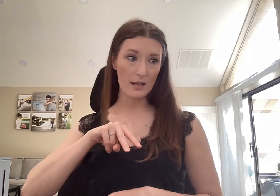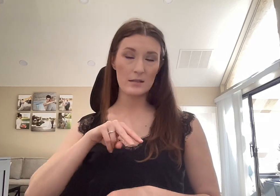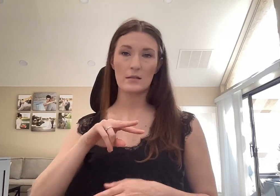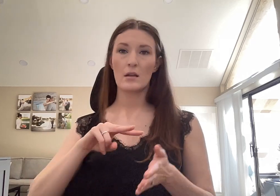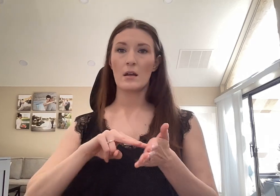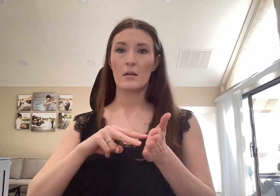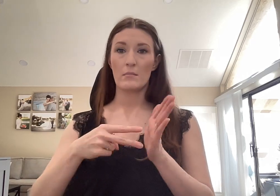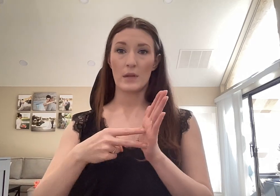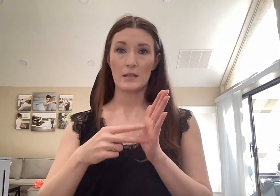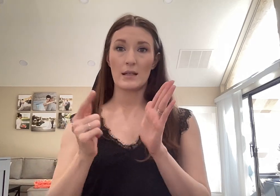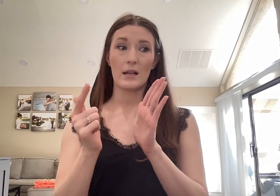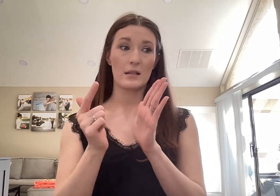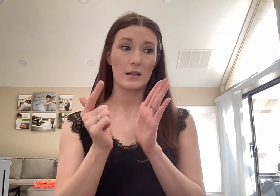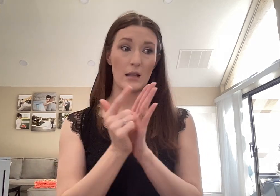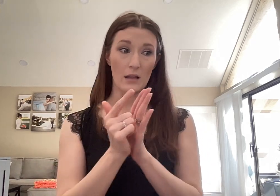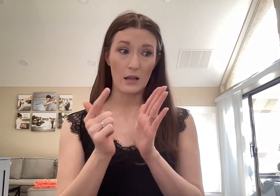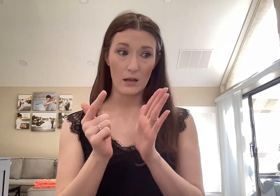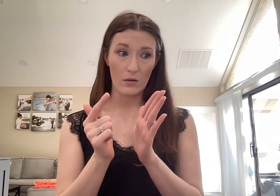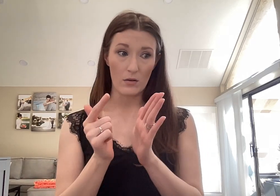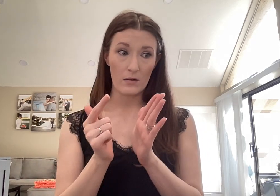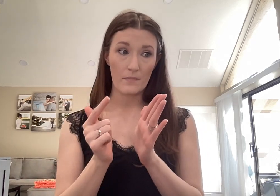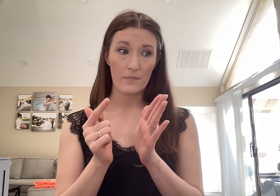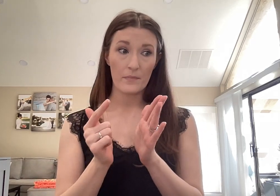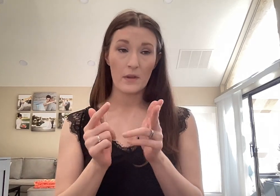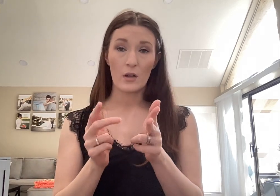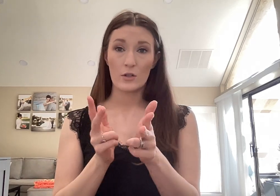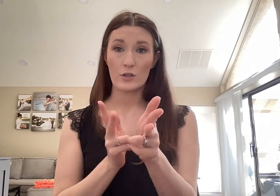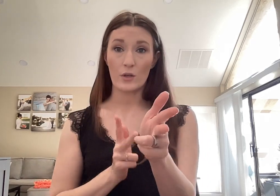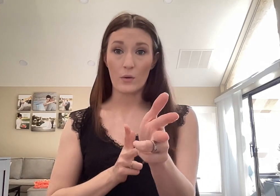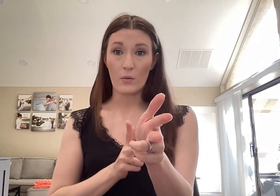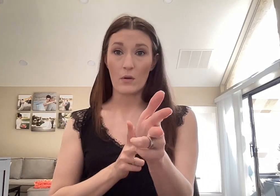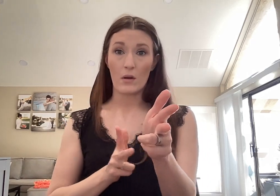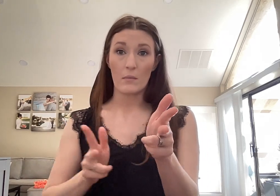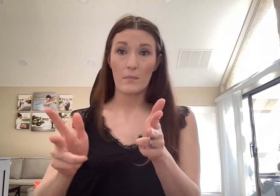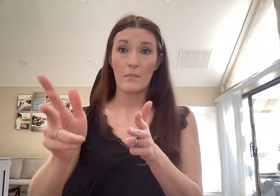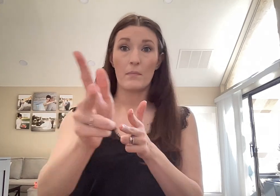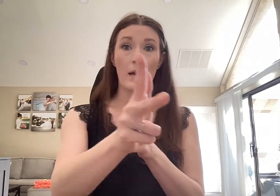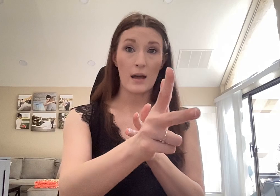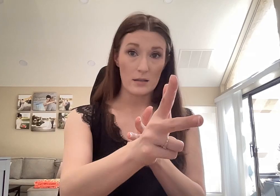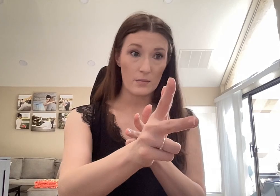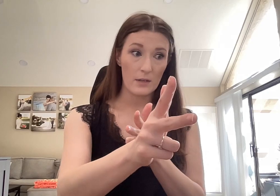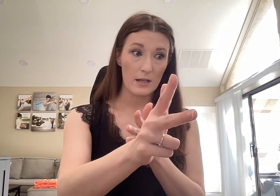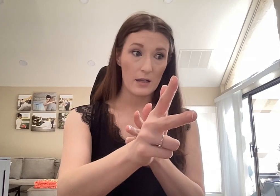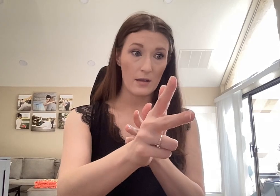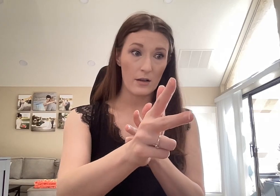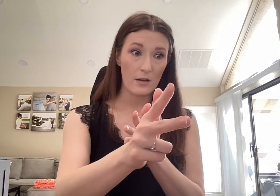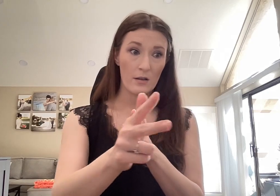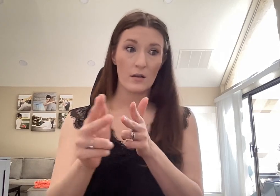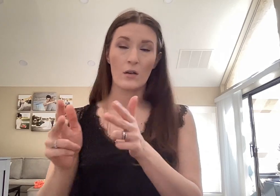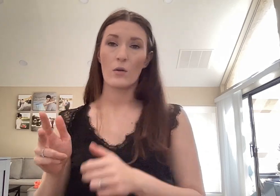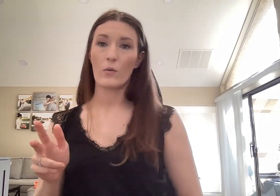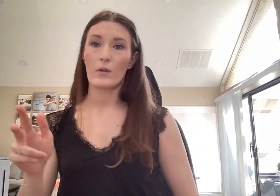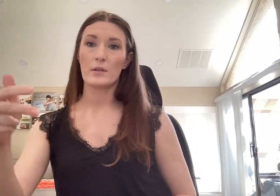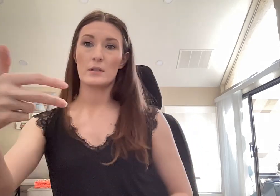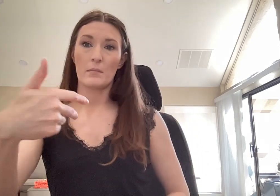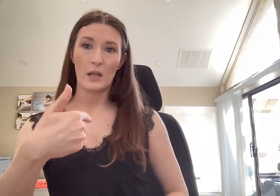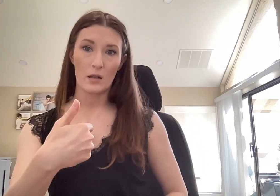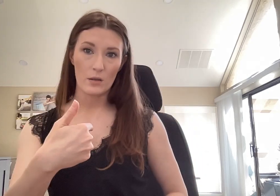lines means it is illegal to pass one another or to make a